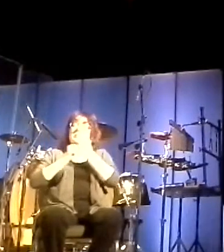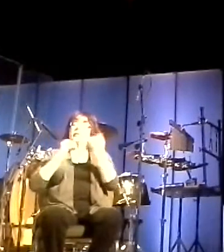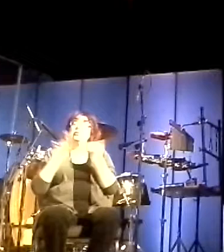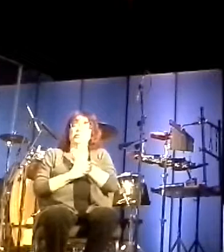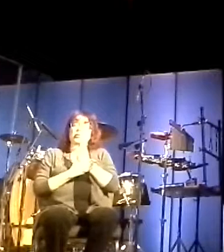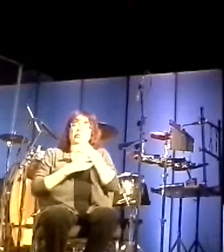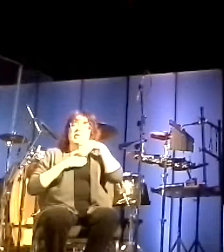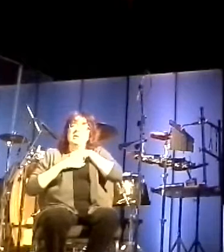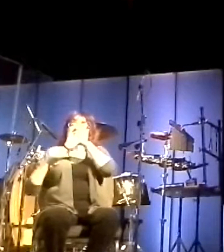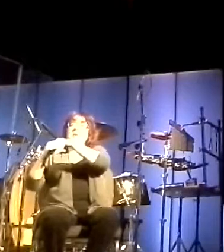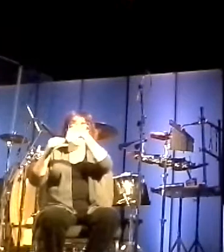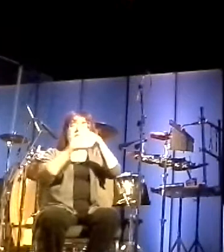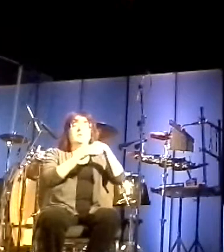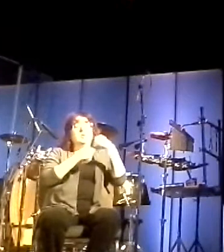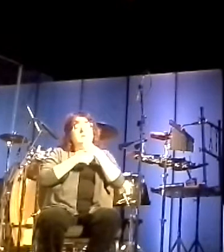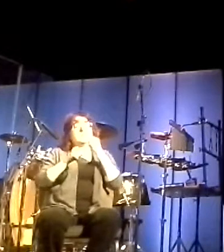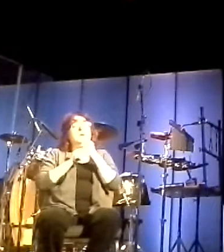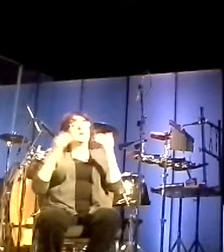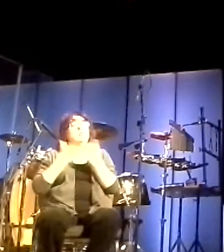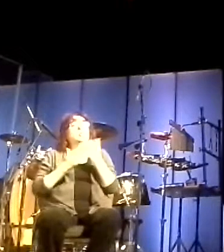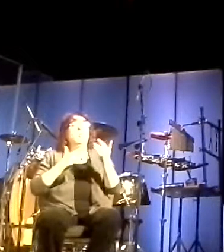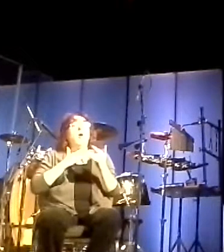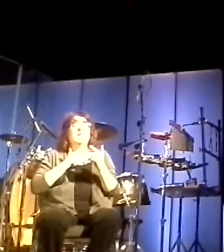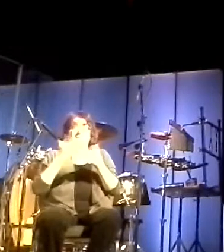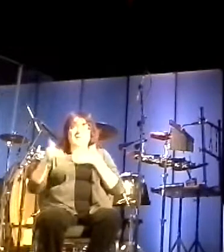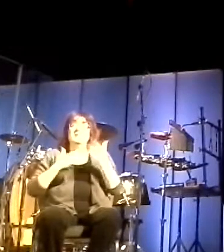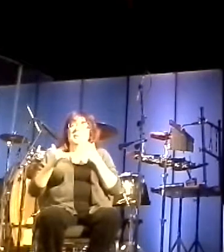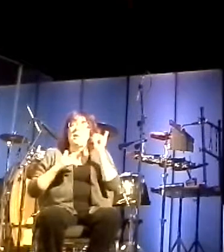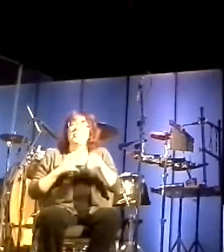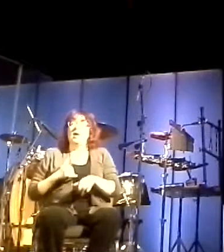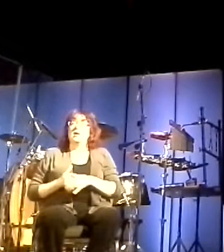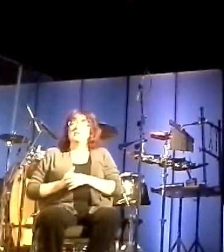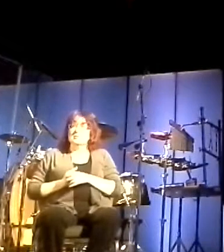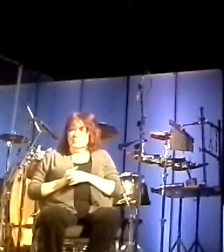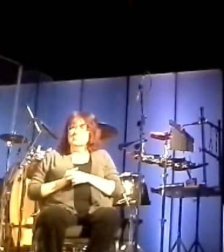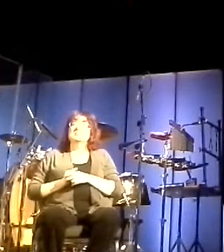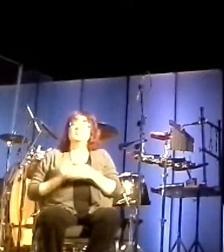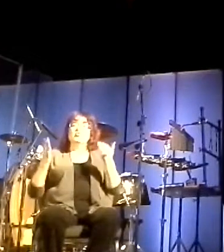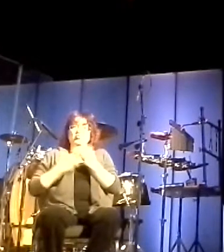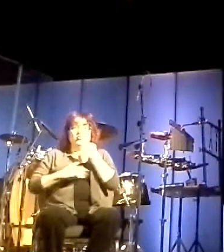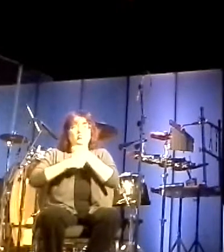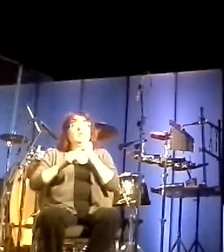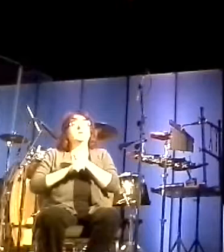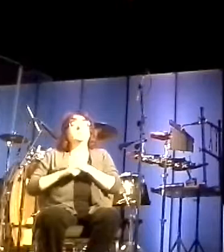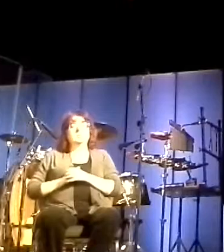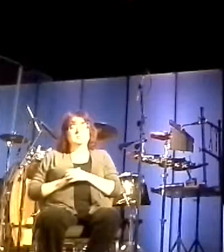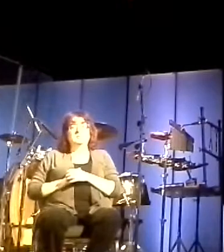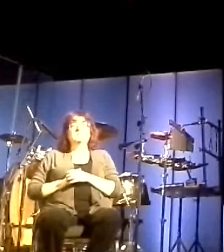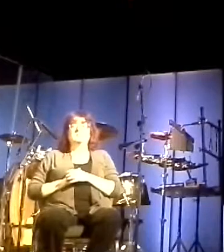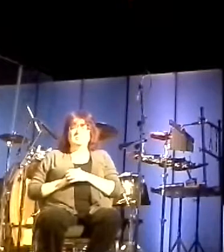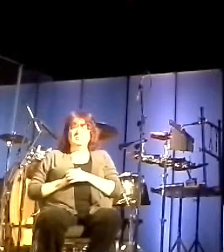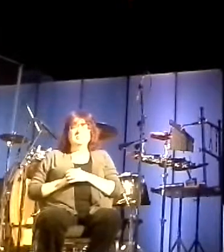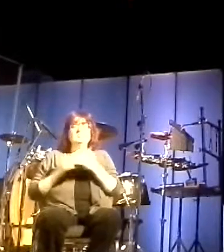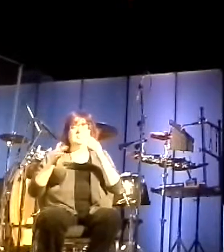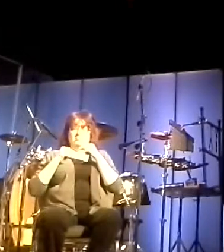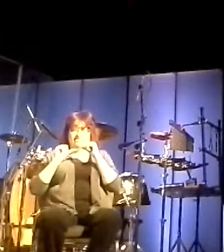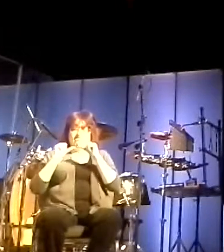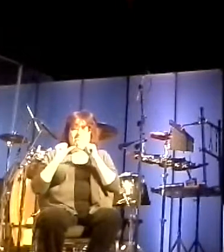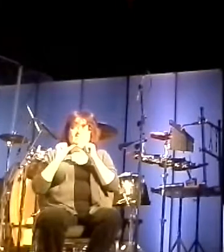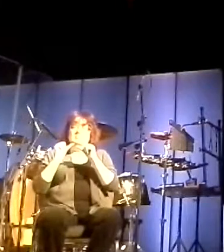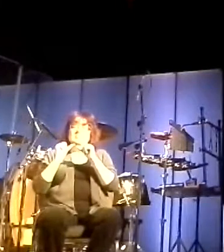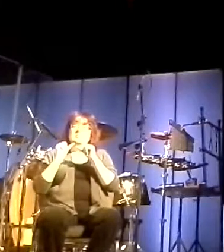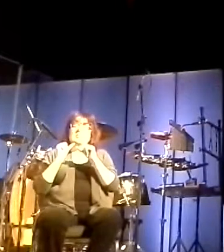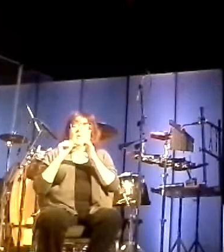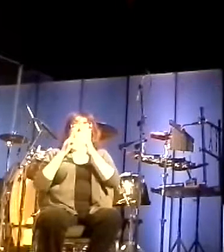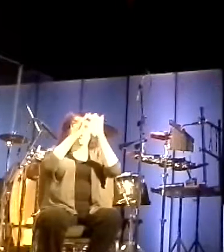creation inside of you. He is creating a new heart. How many are excited about that today? New creation. But then he goes on. He says, this